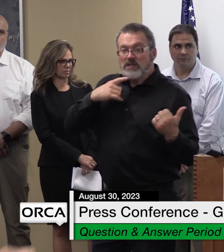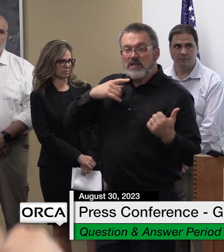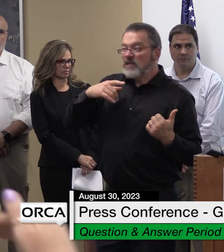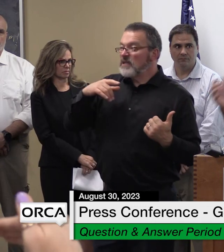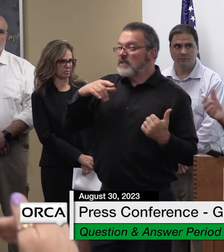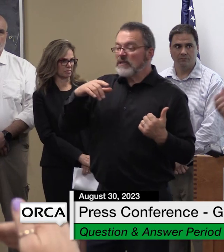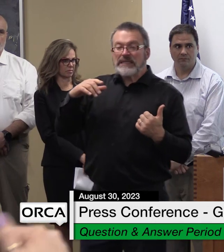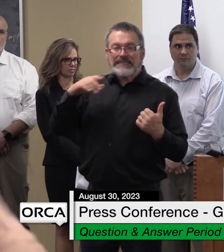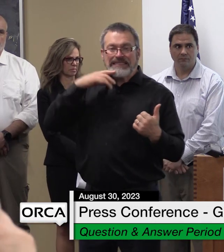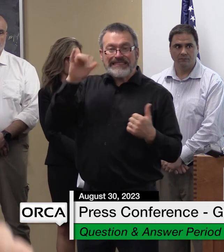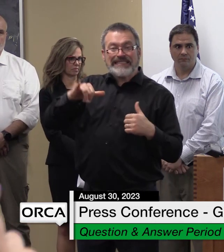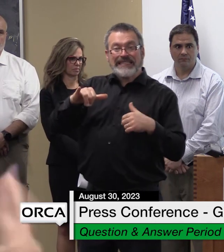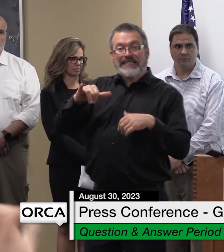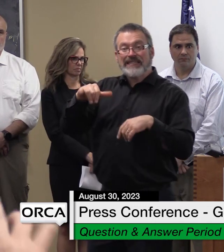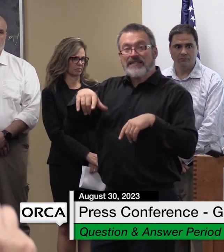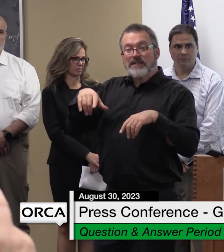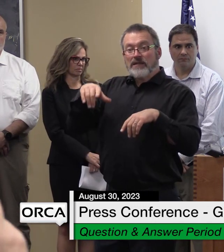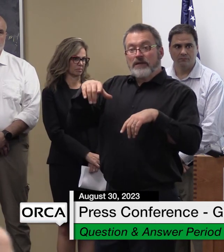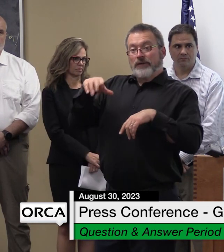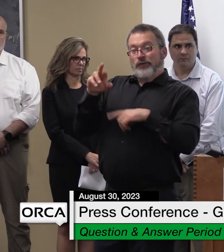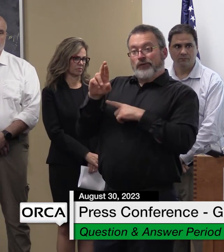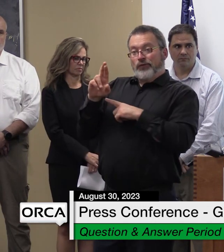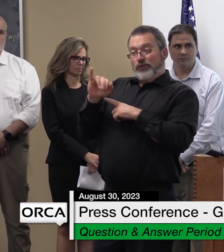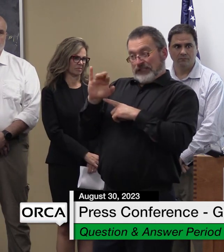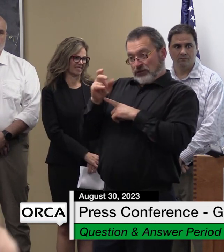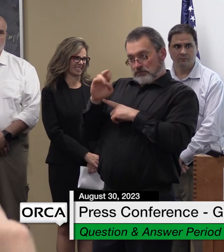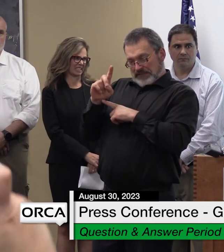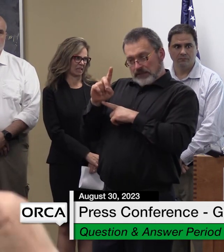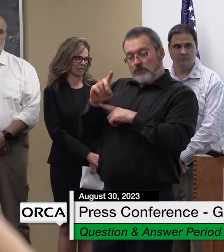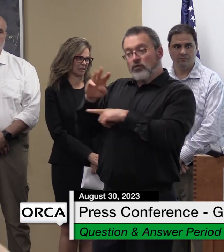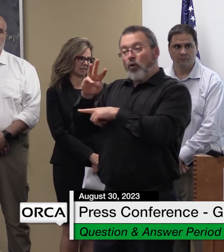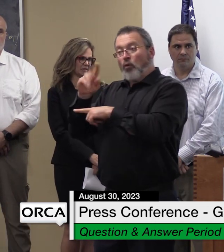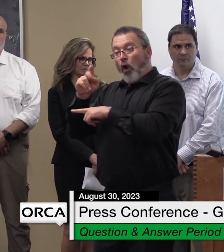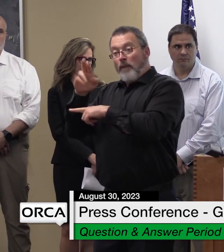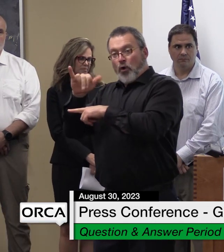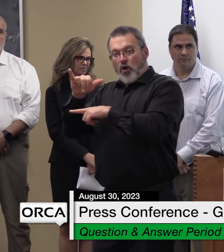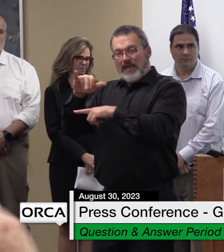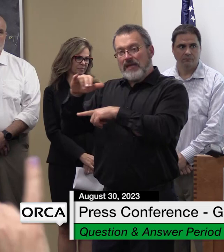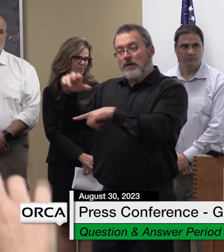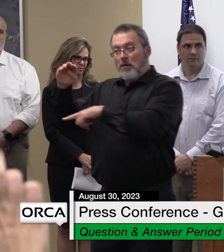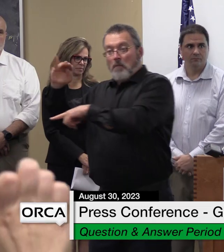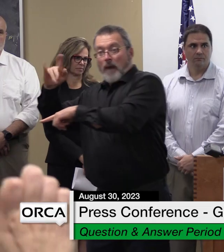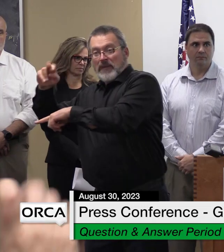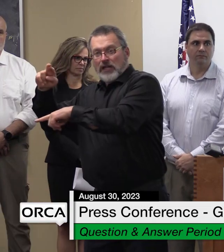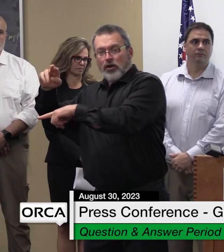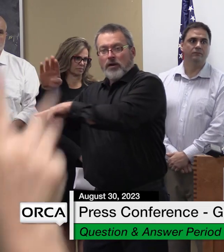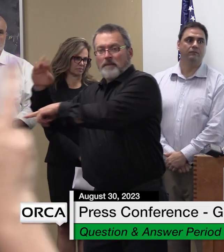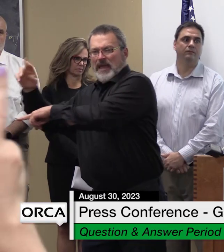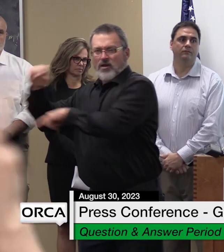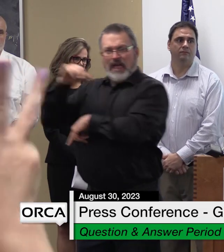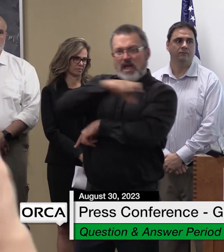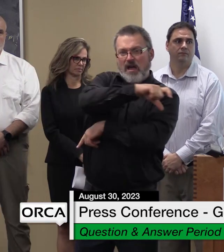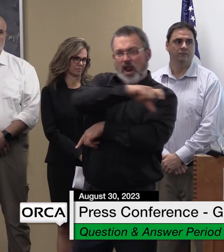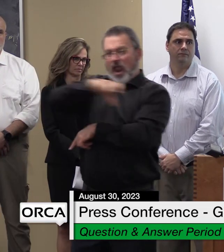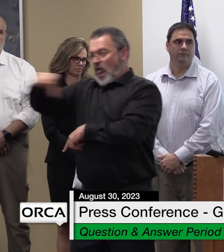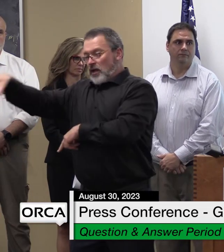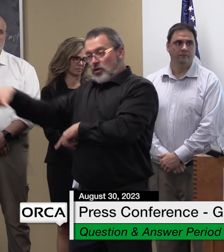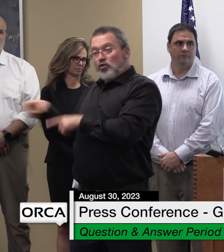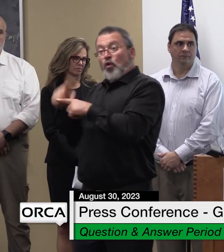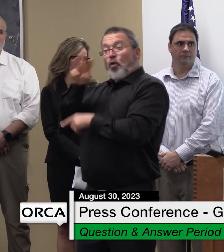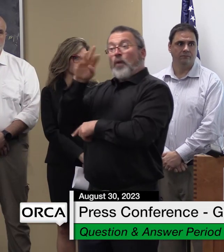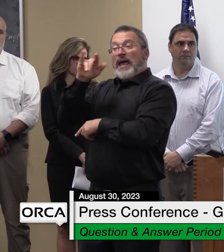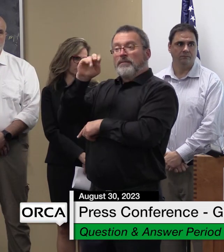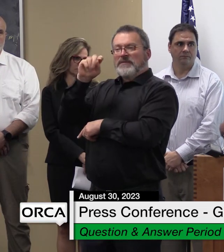about Richmond, Waterbury, Montpelier, Barrie, all the way up to Williamstown,